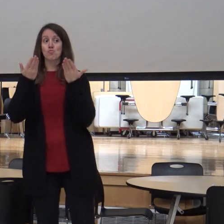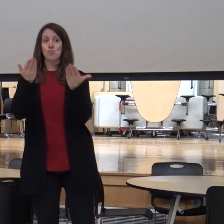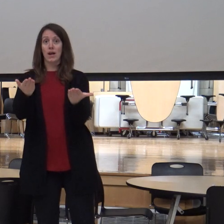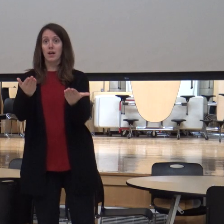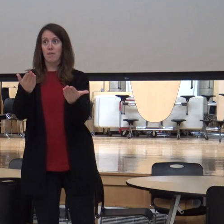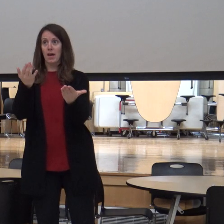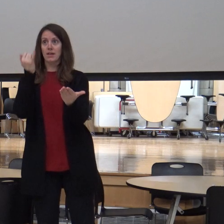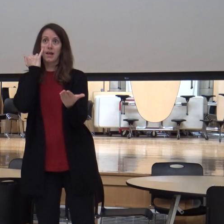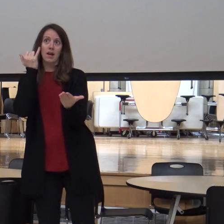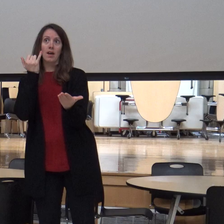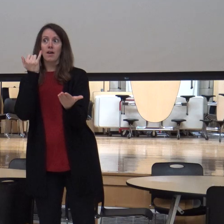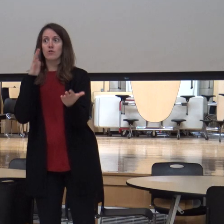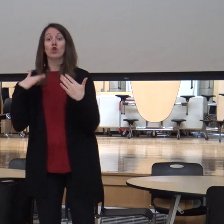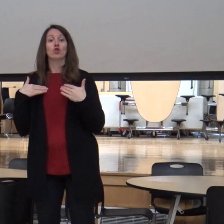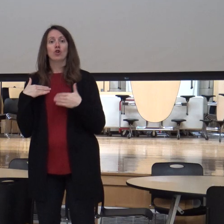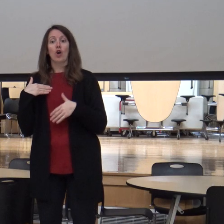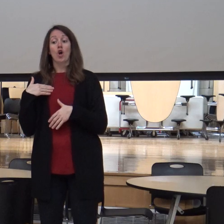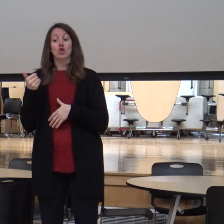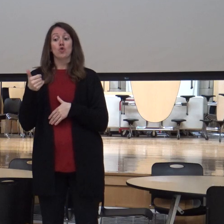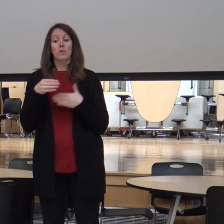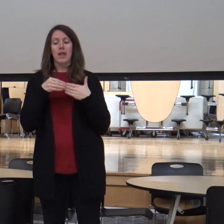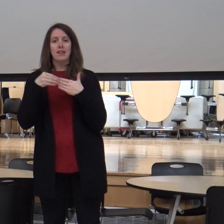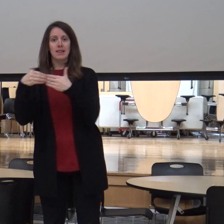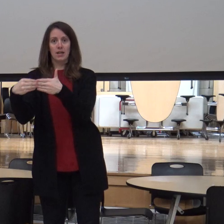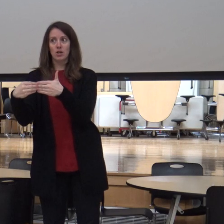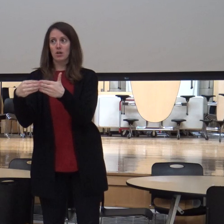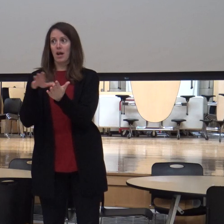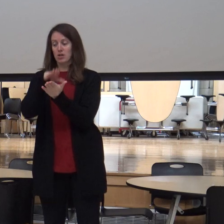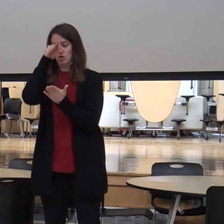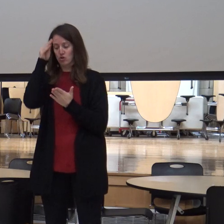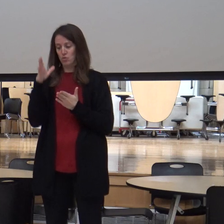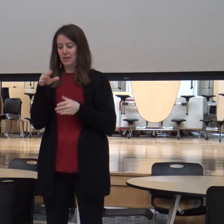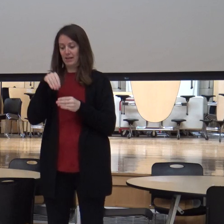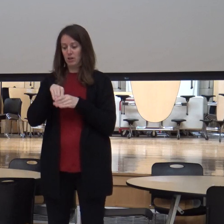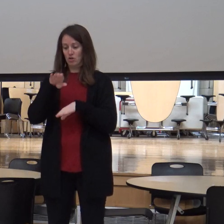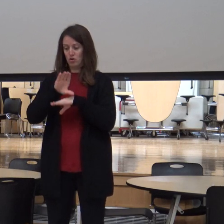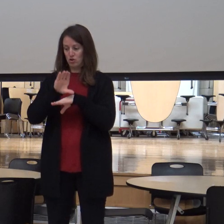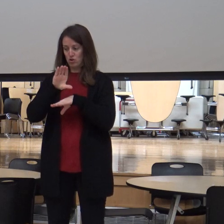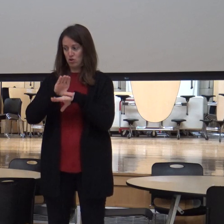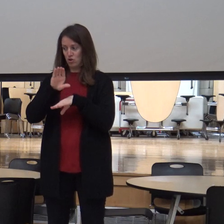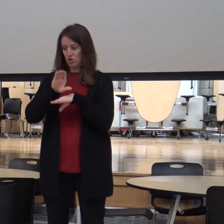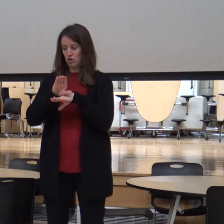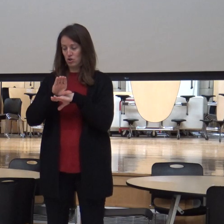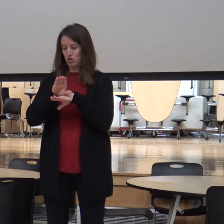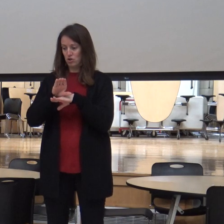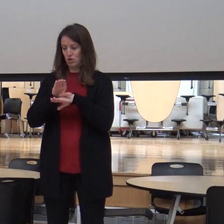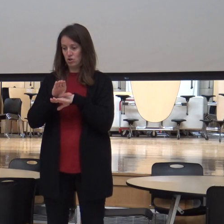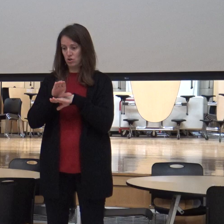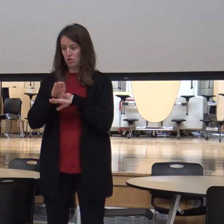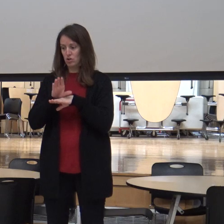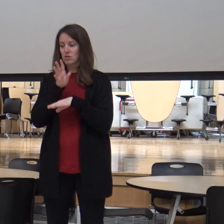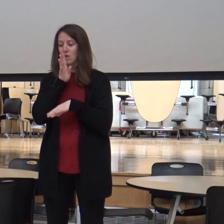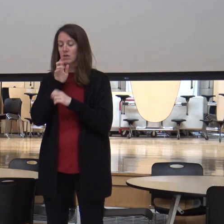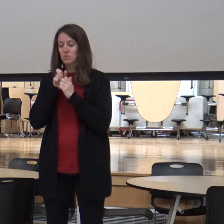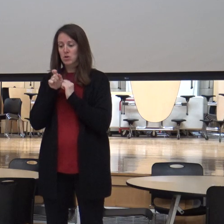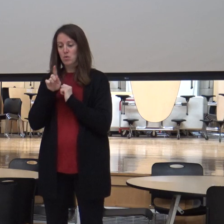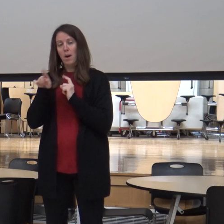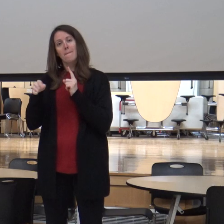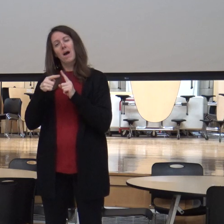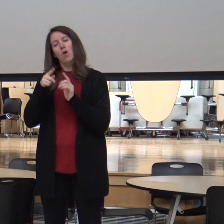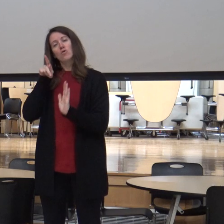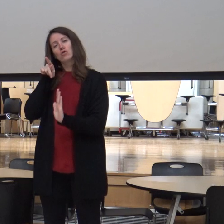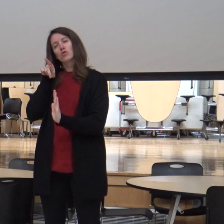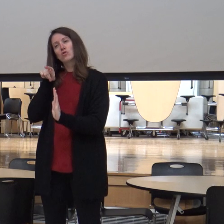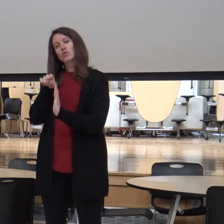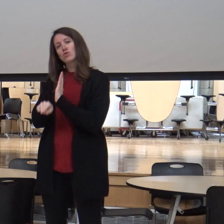You're a youth leader, and a student at your church talks to you about suicide or like talks